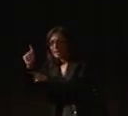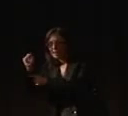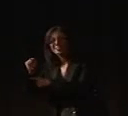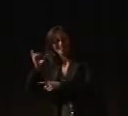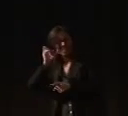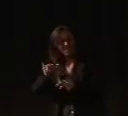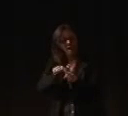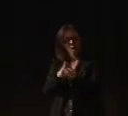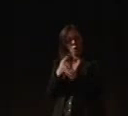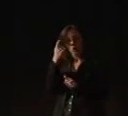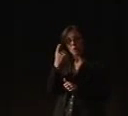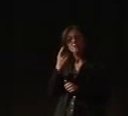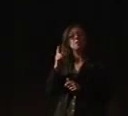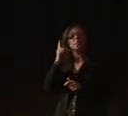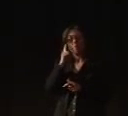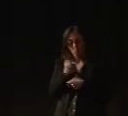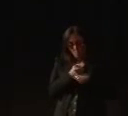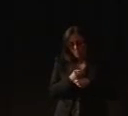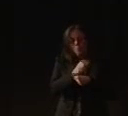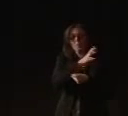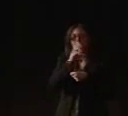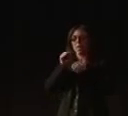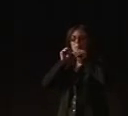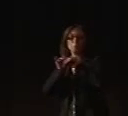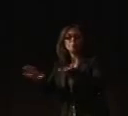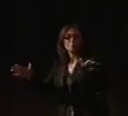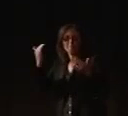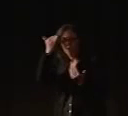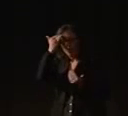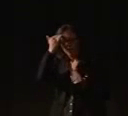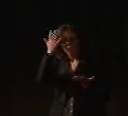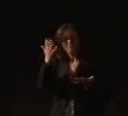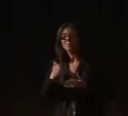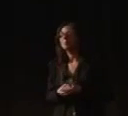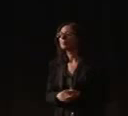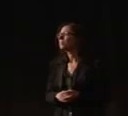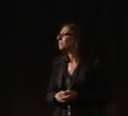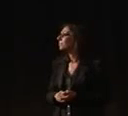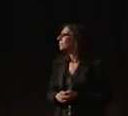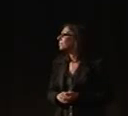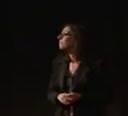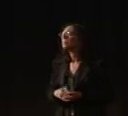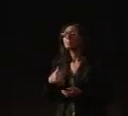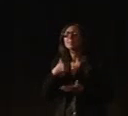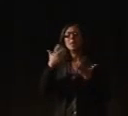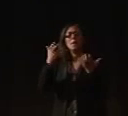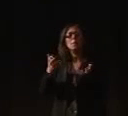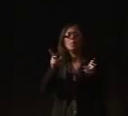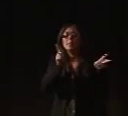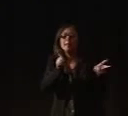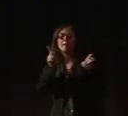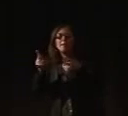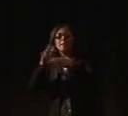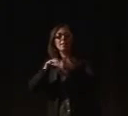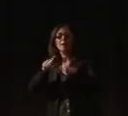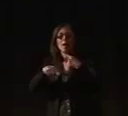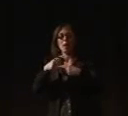I can say it best if I give you a little parable about genes and technology.